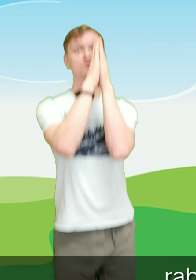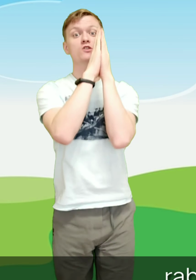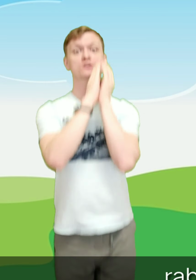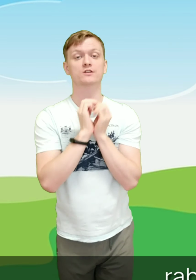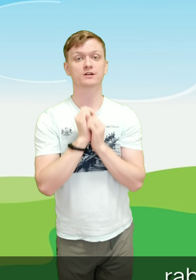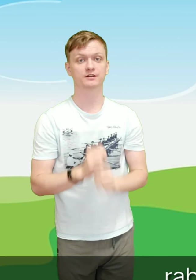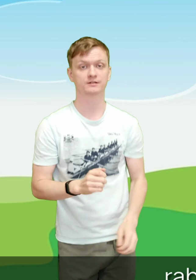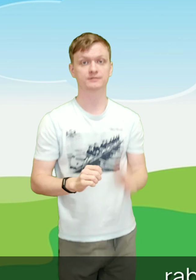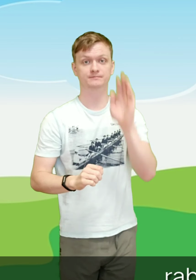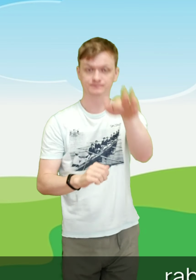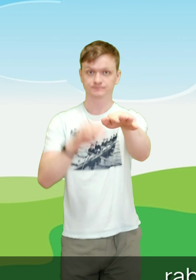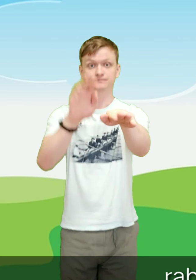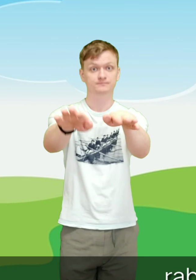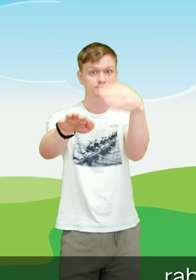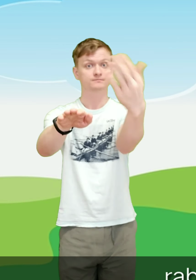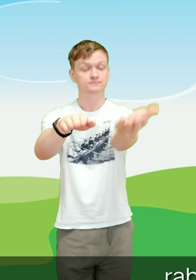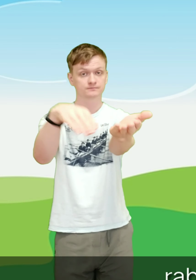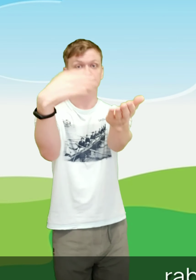R.